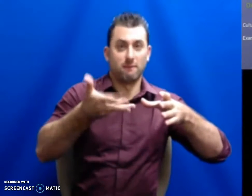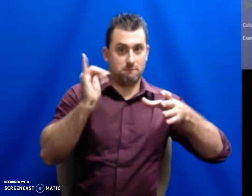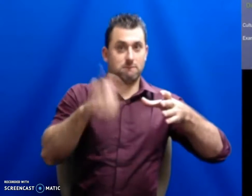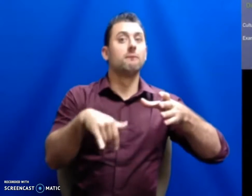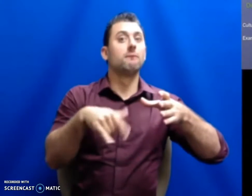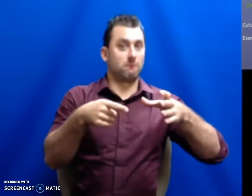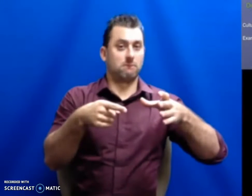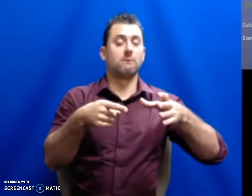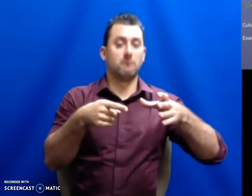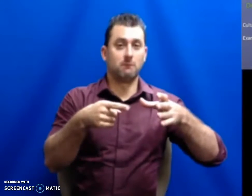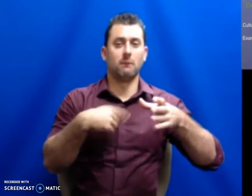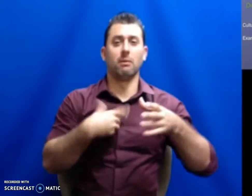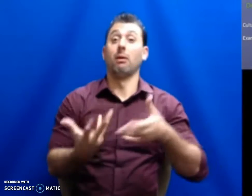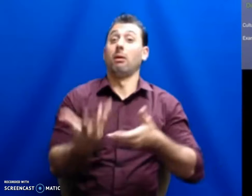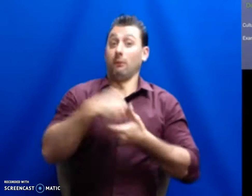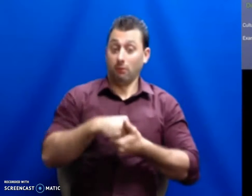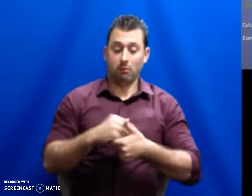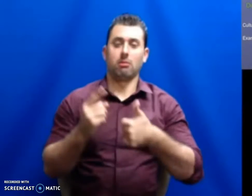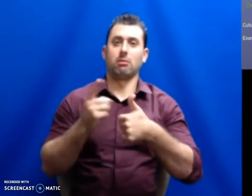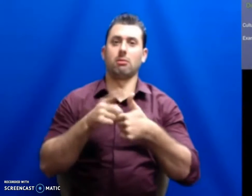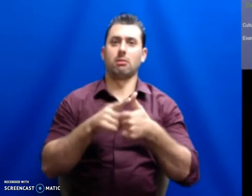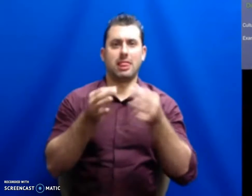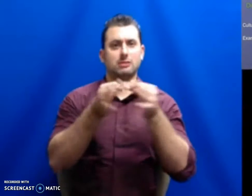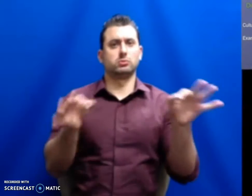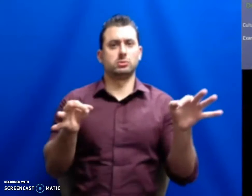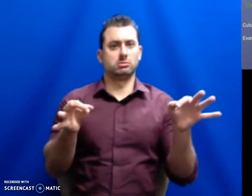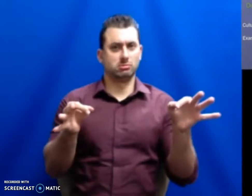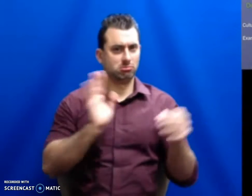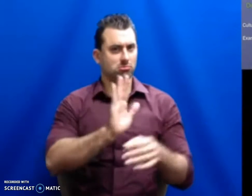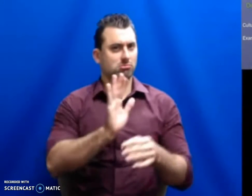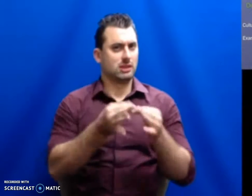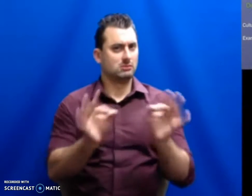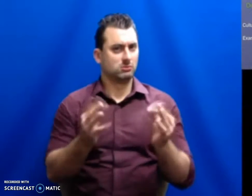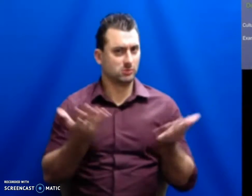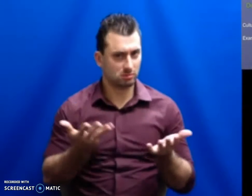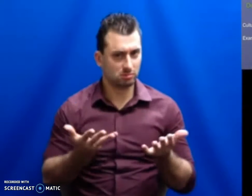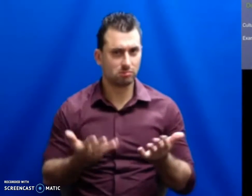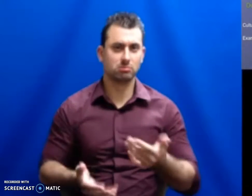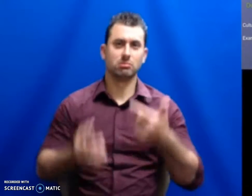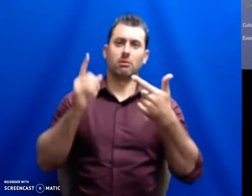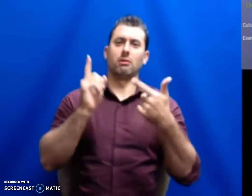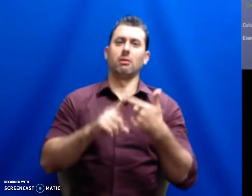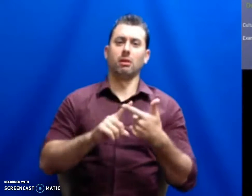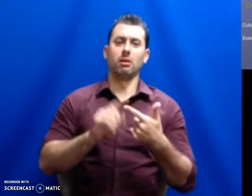certain things and they tend to believe certain things. Also included that is language. What language do they